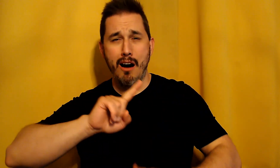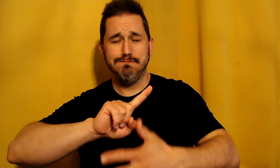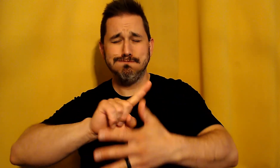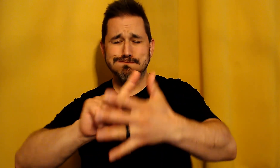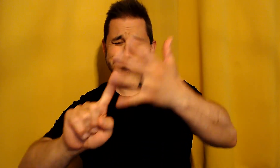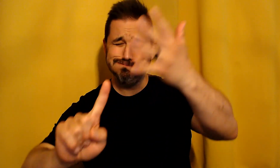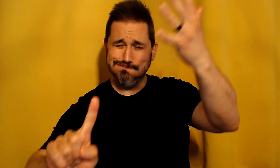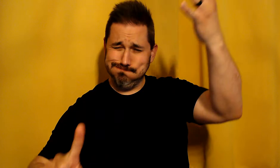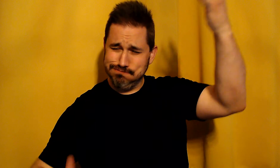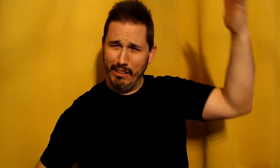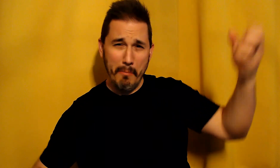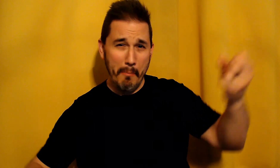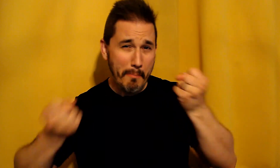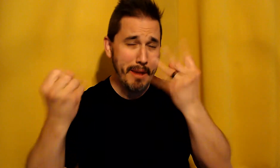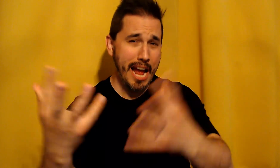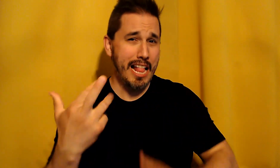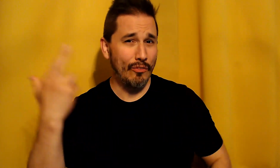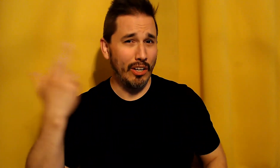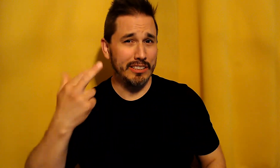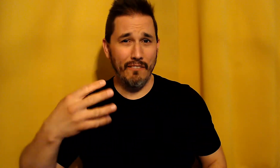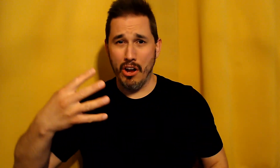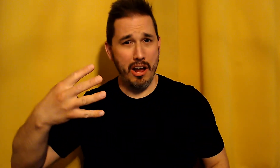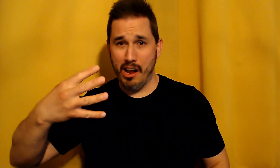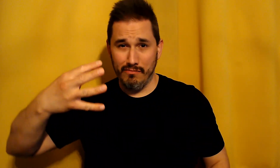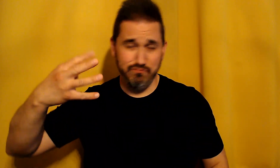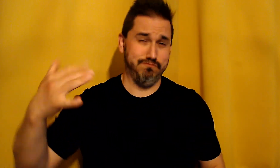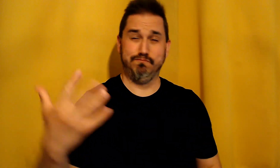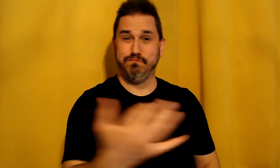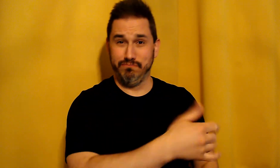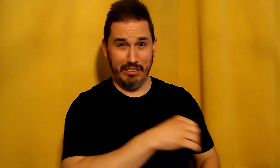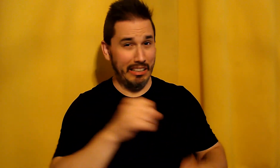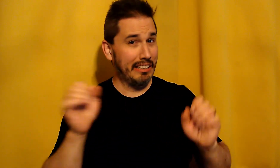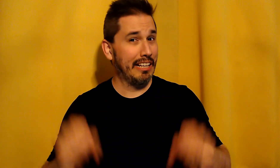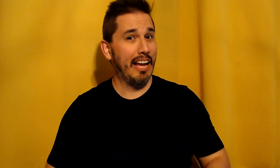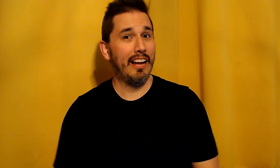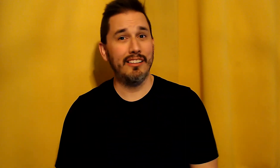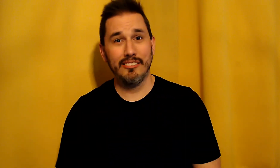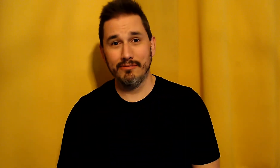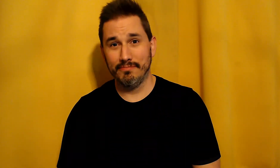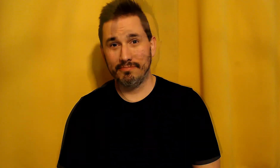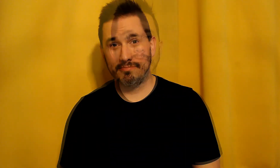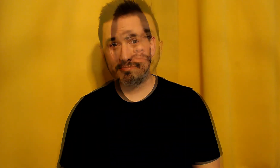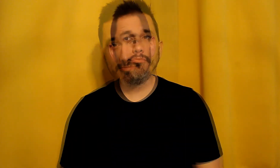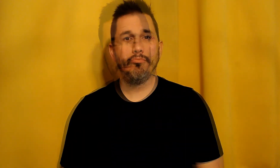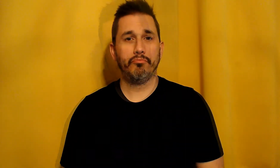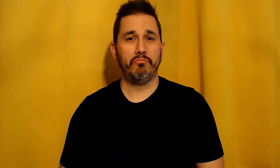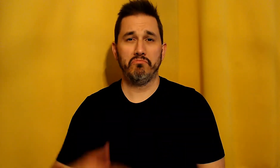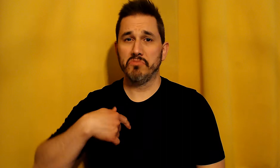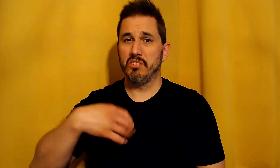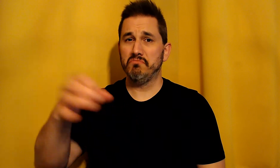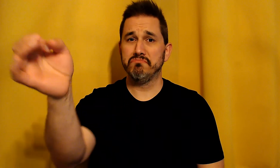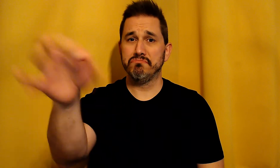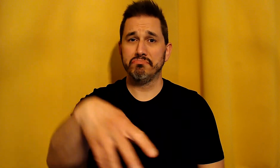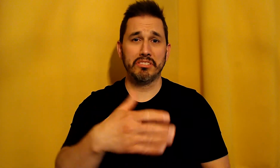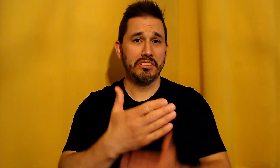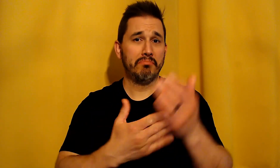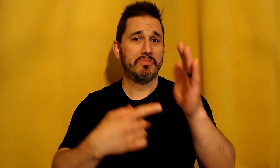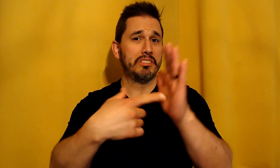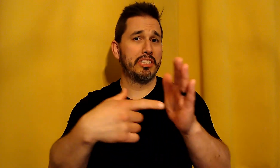smart plug, it could be triggered by many different things, and you wouldn't be limited to only four kinds of alerts. I'll give you a